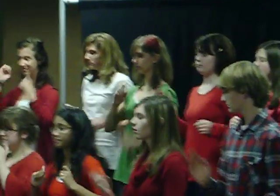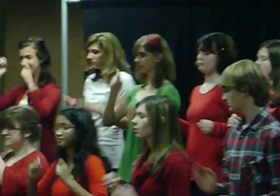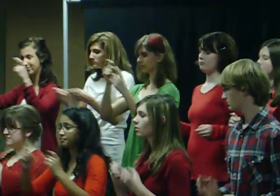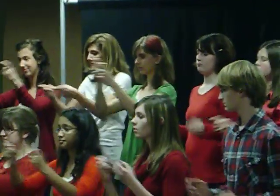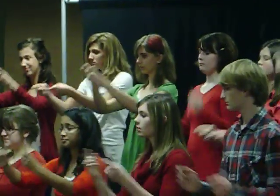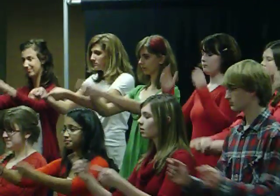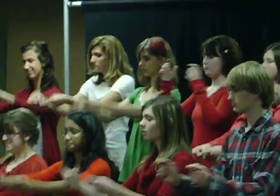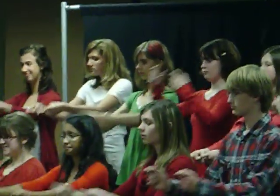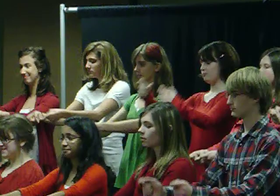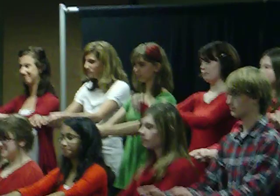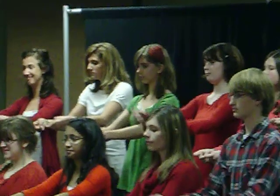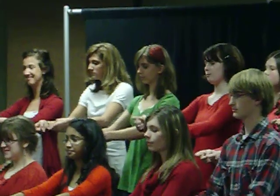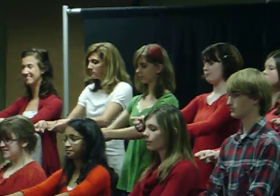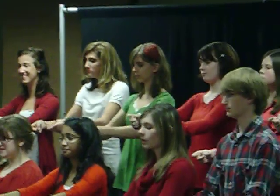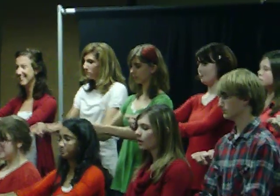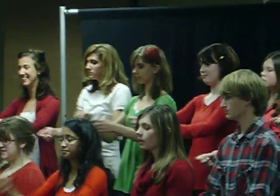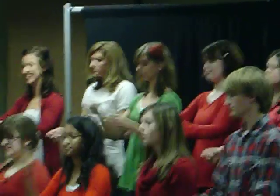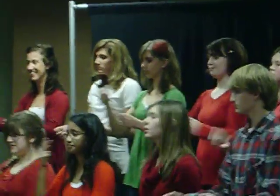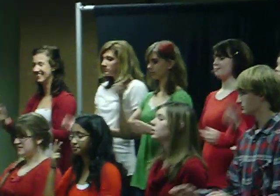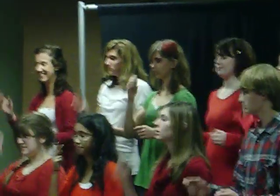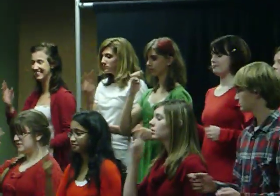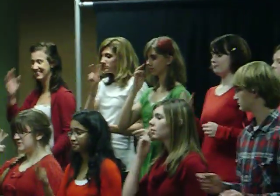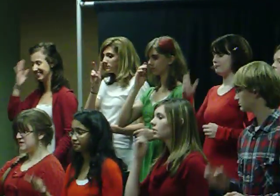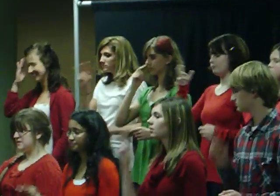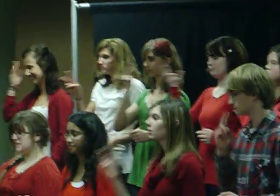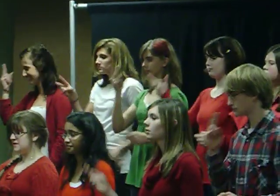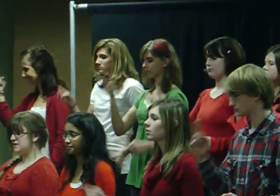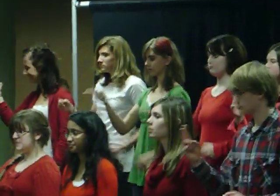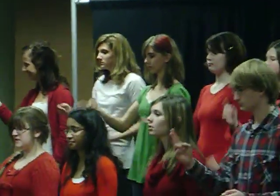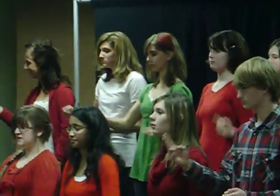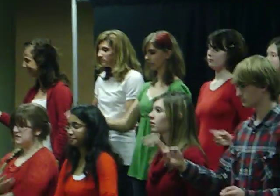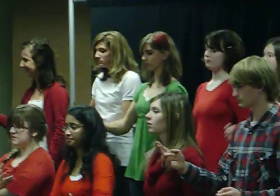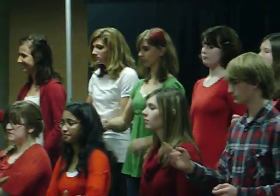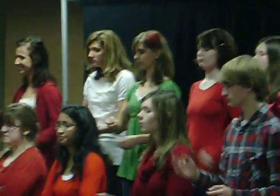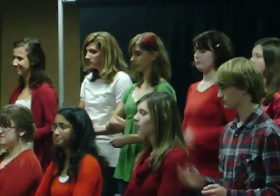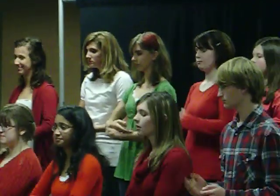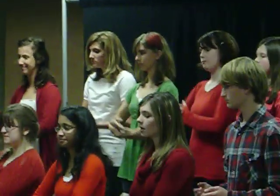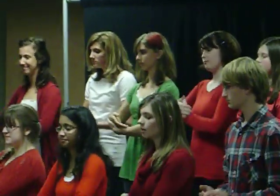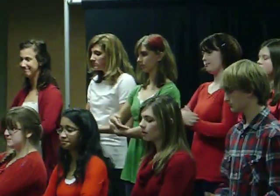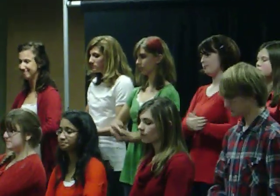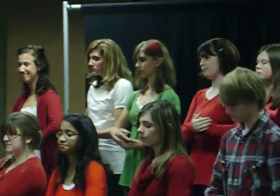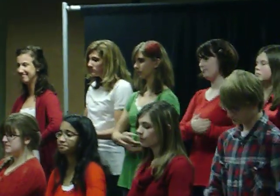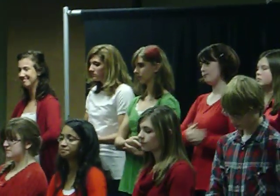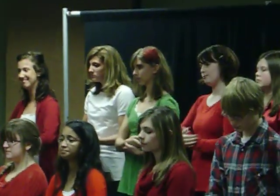of God To see the baby